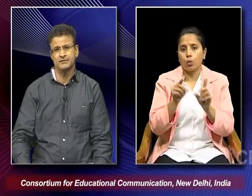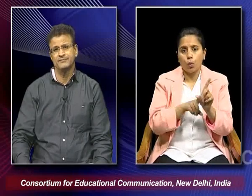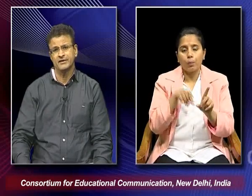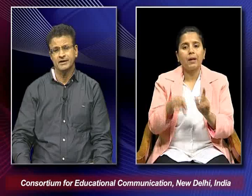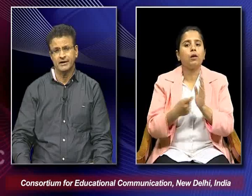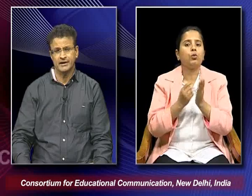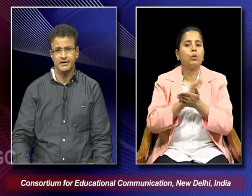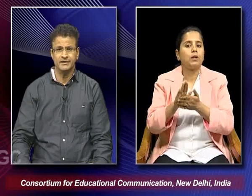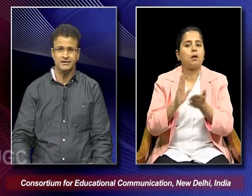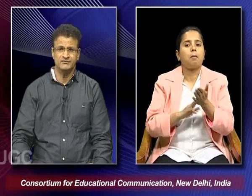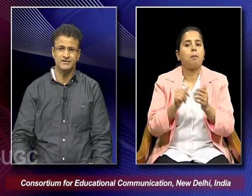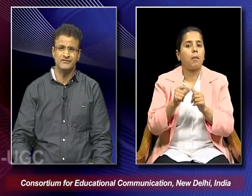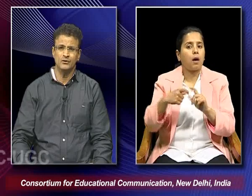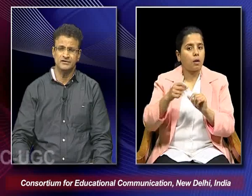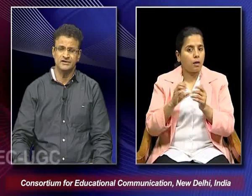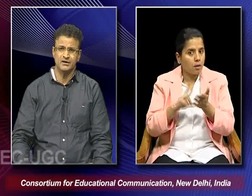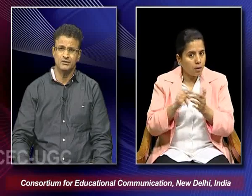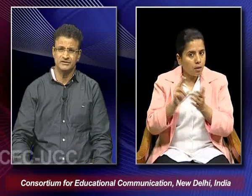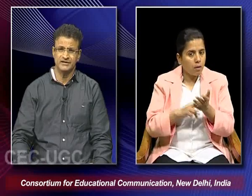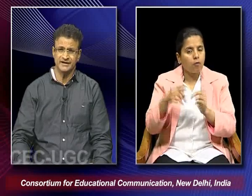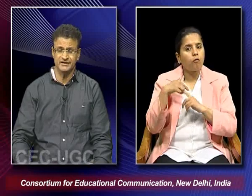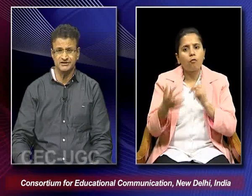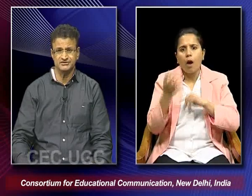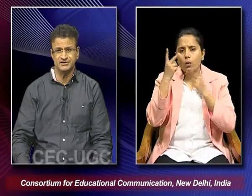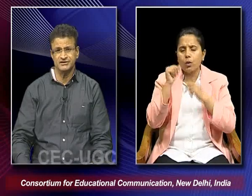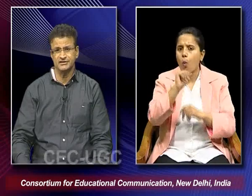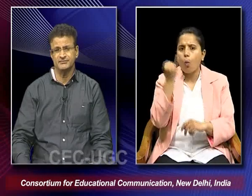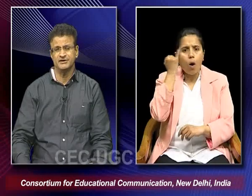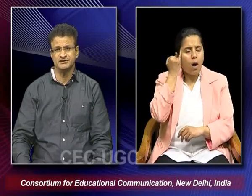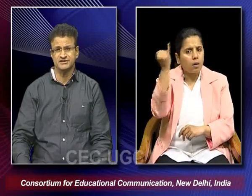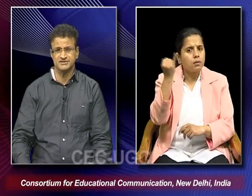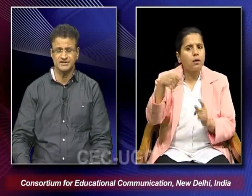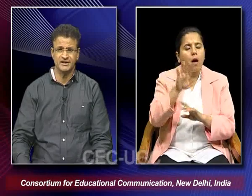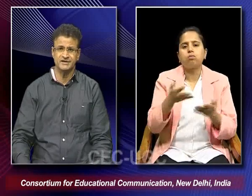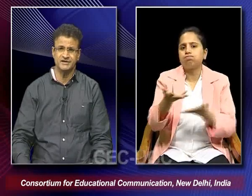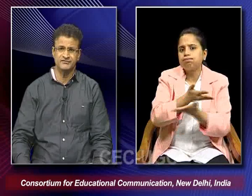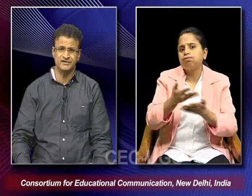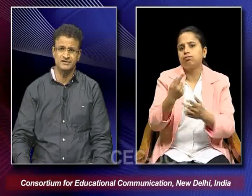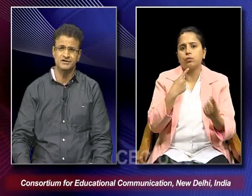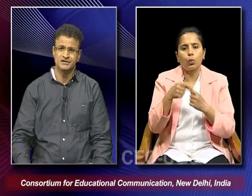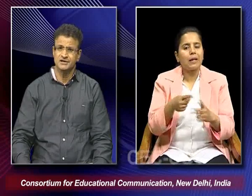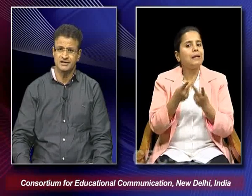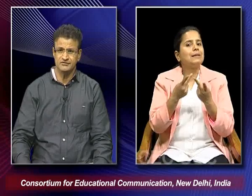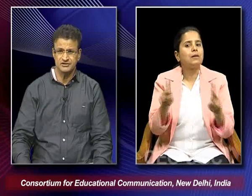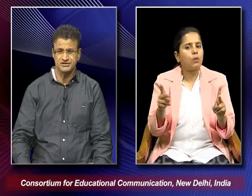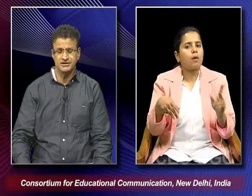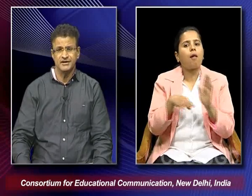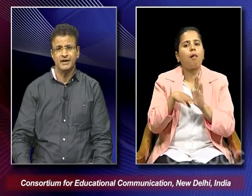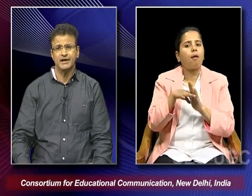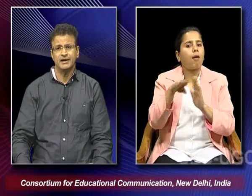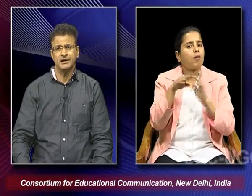McKinnon, and we have found that how their ideas they have been discussed at different